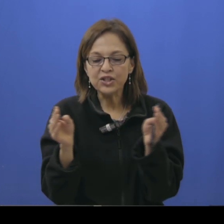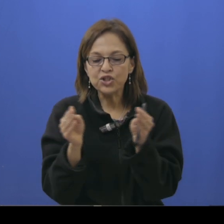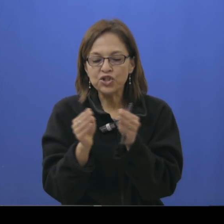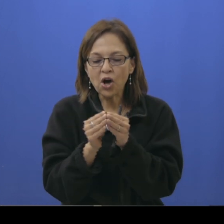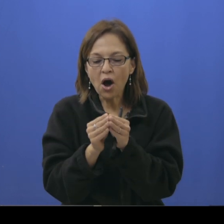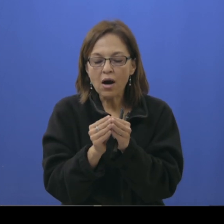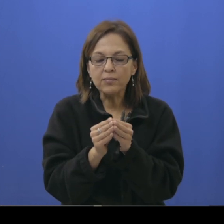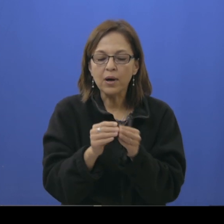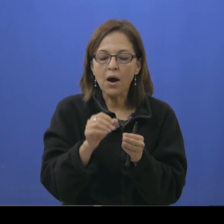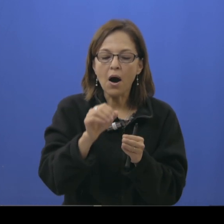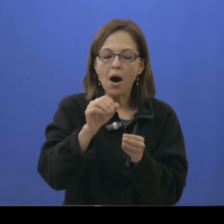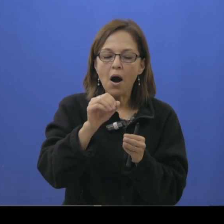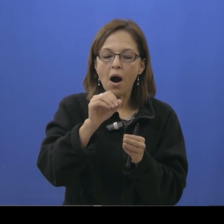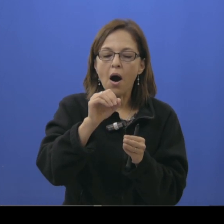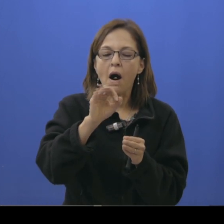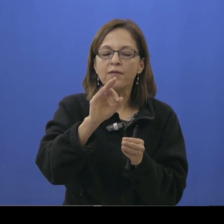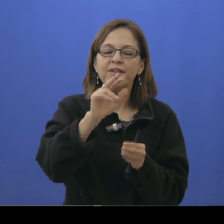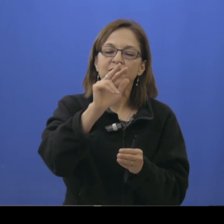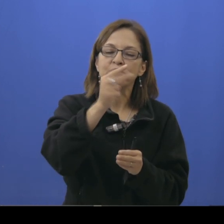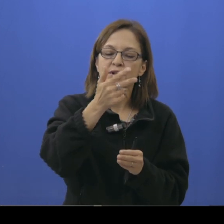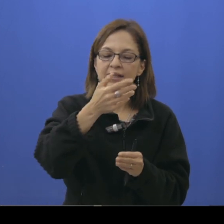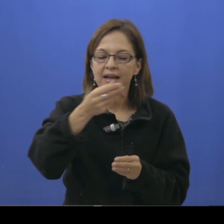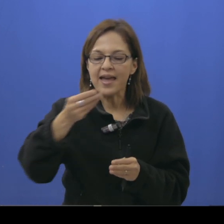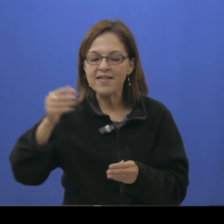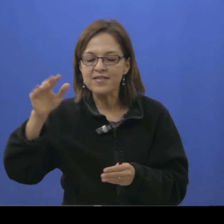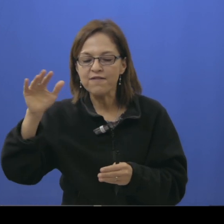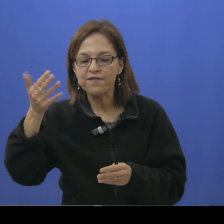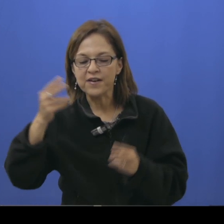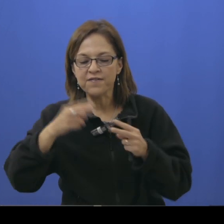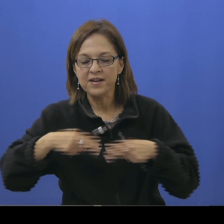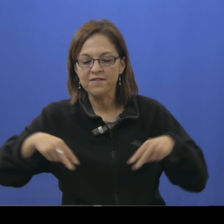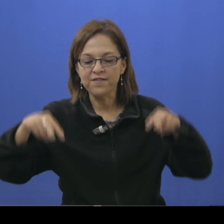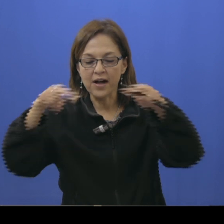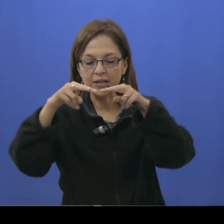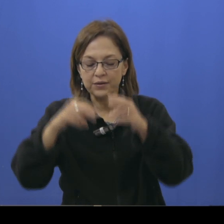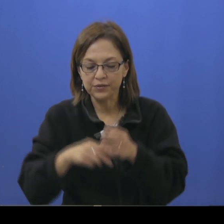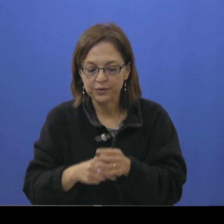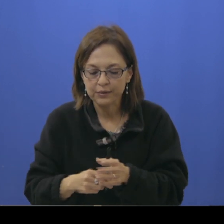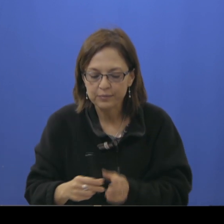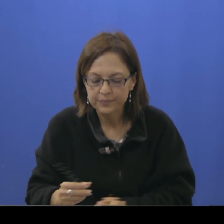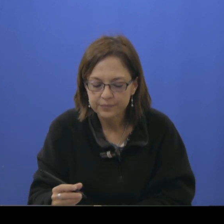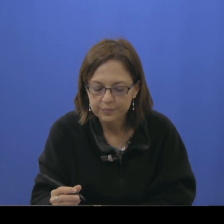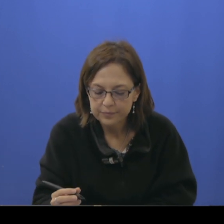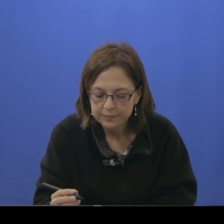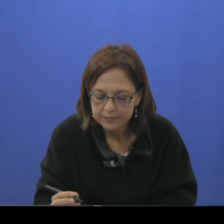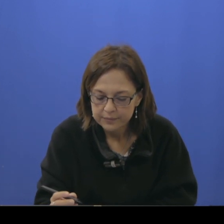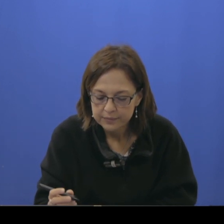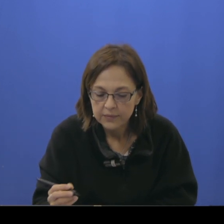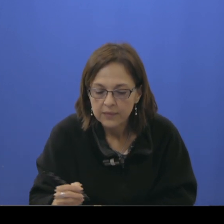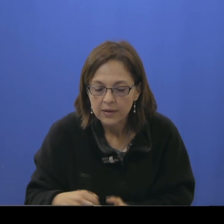the sum of the third and the fifth values.